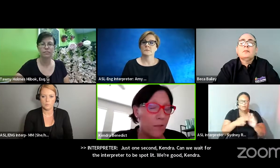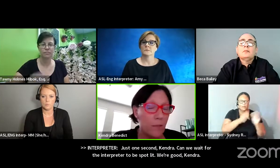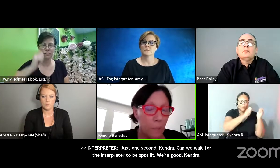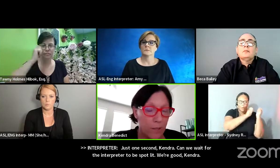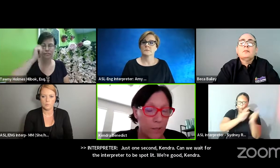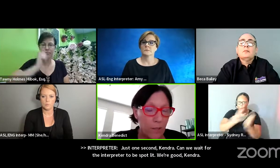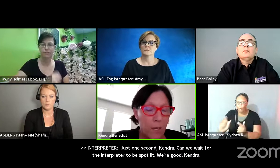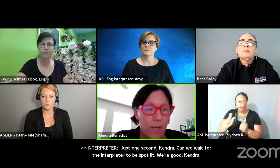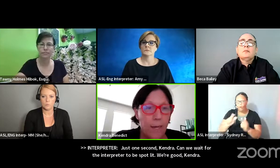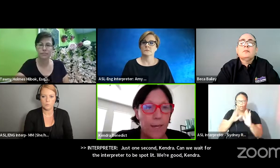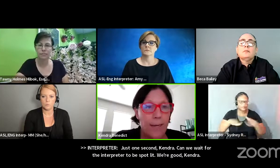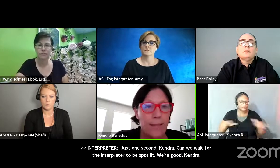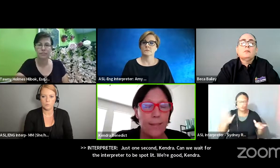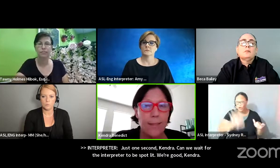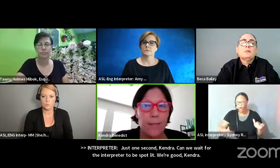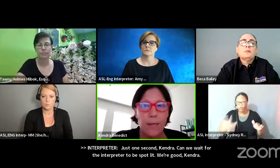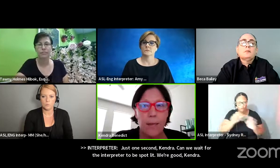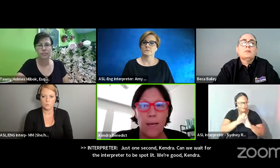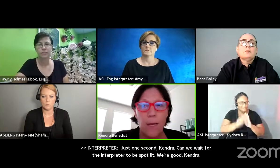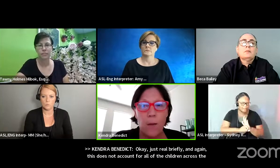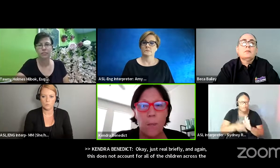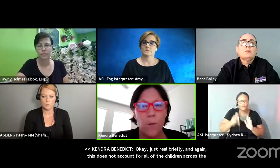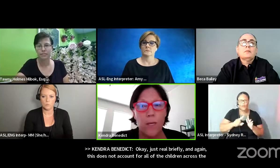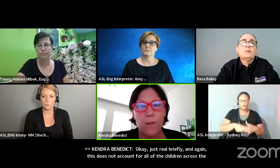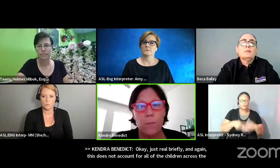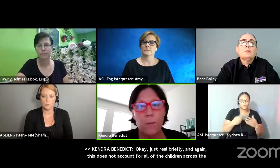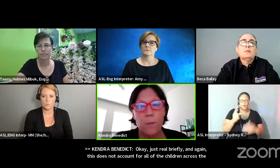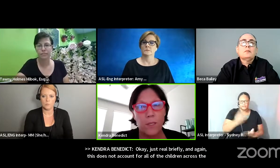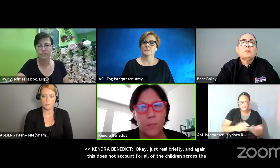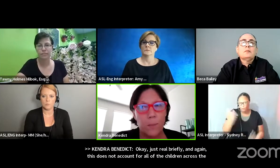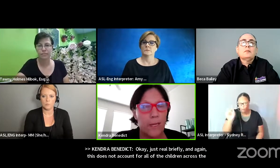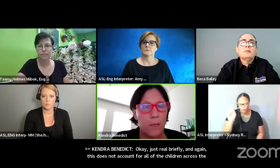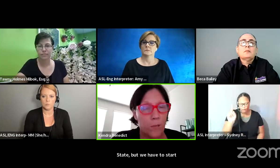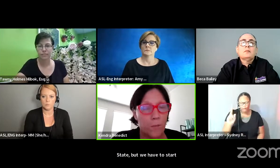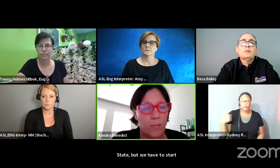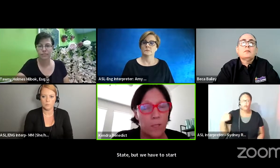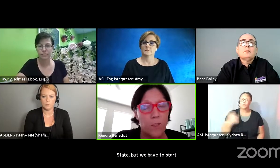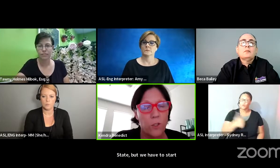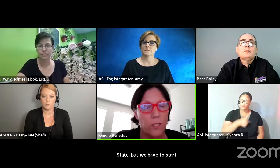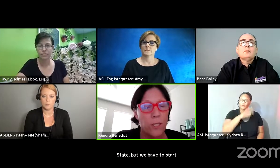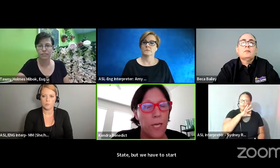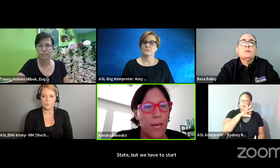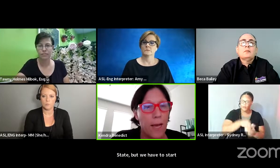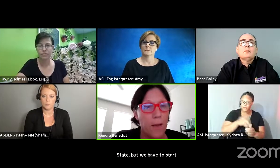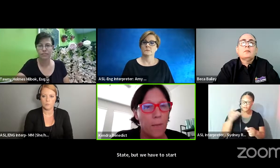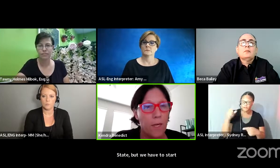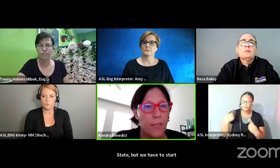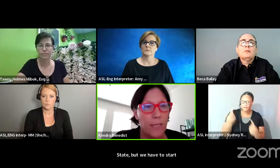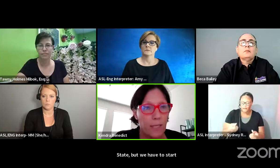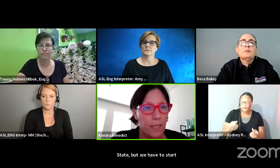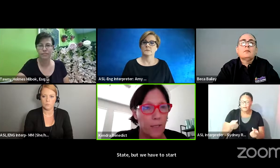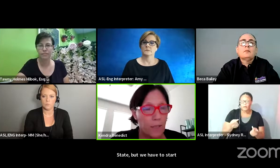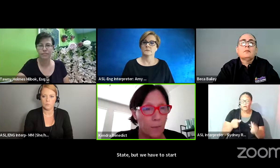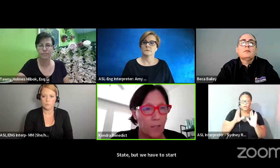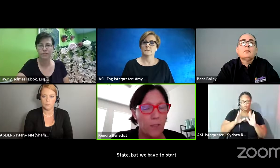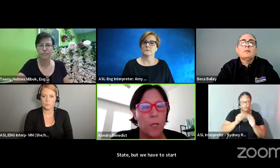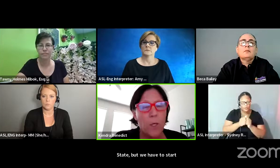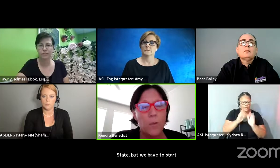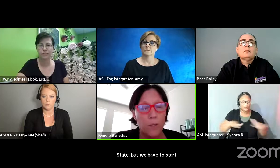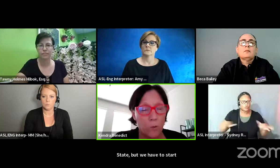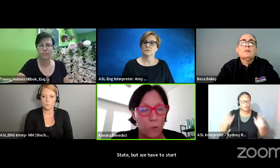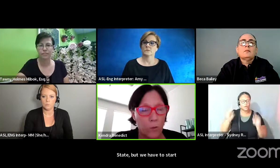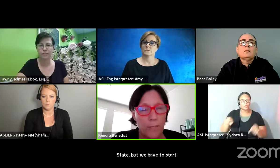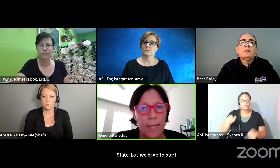we've got to start somewhere. And I can say that we have been participating, we meaning children that attend